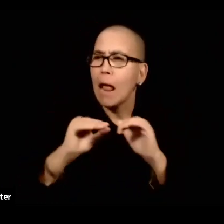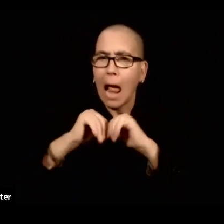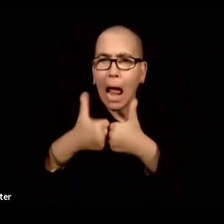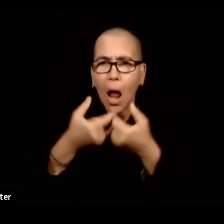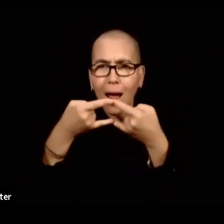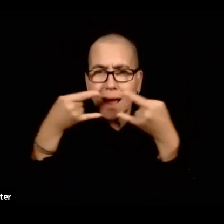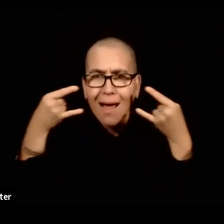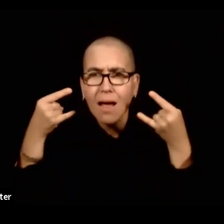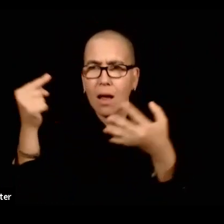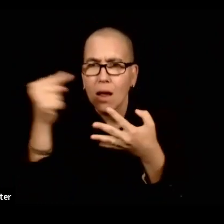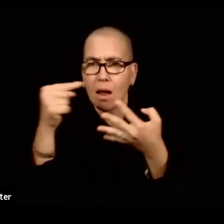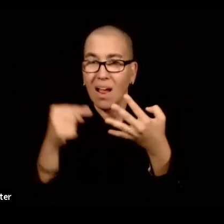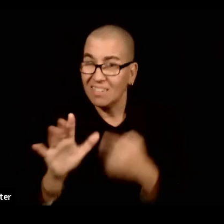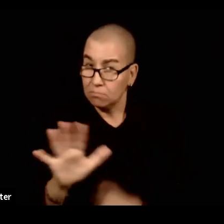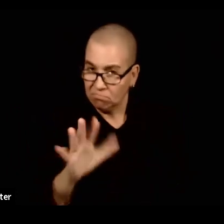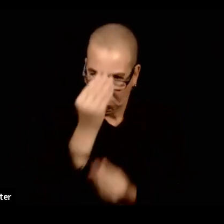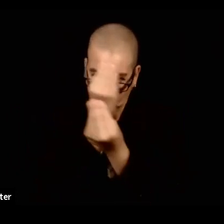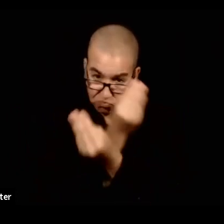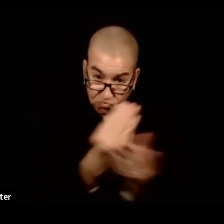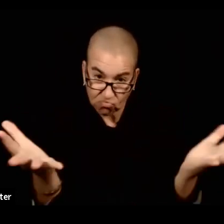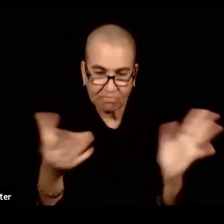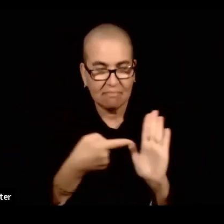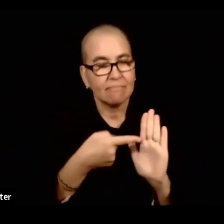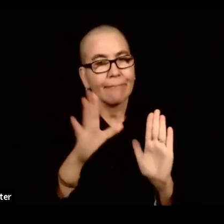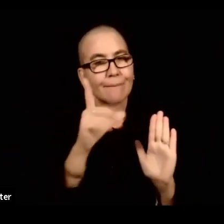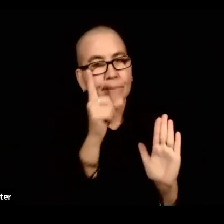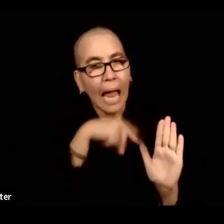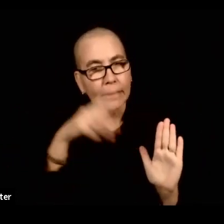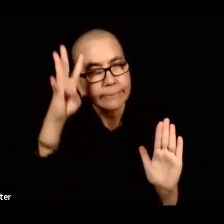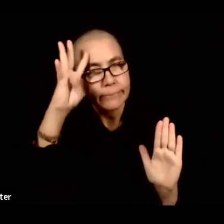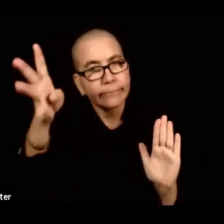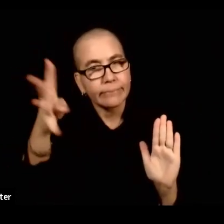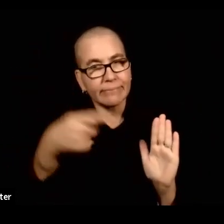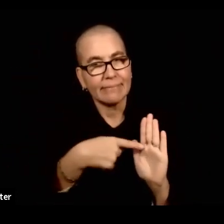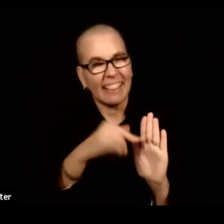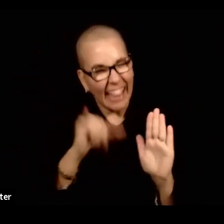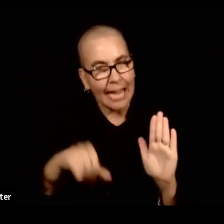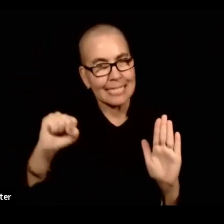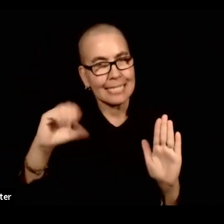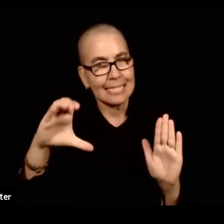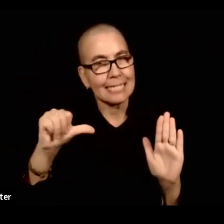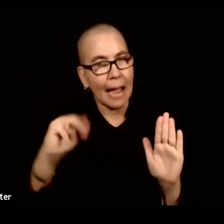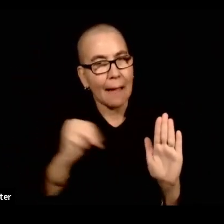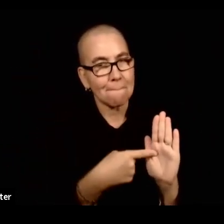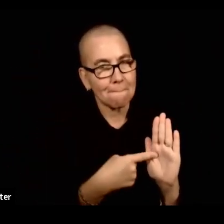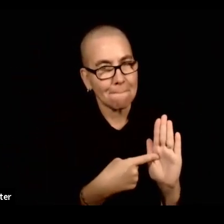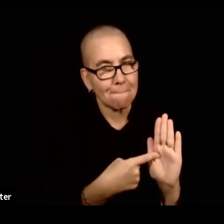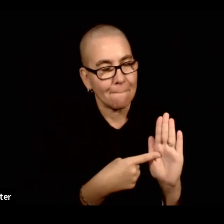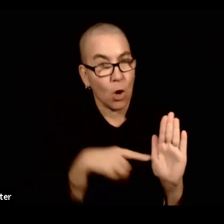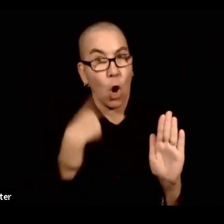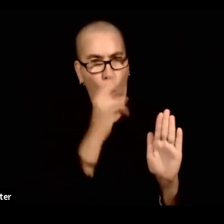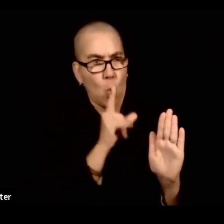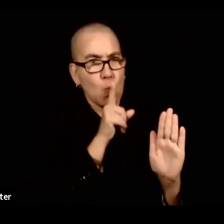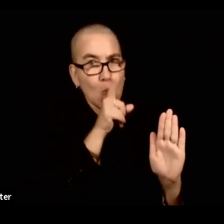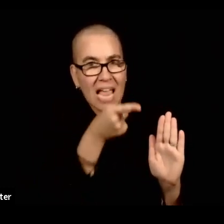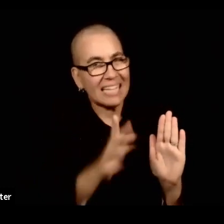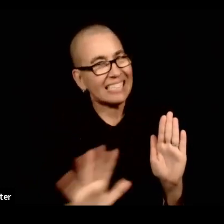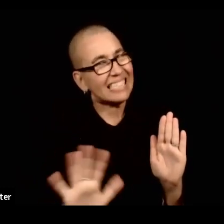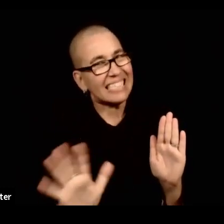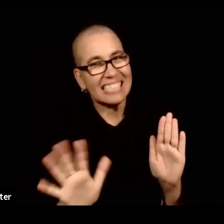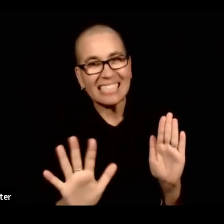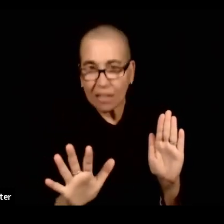being developed appearing to come from an official institution. We've received a number of emails about fake get out of mask